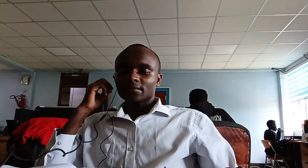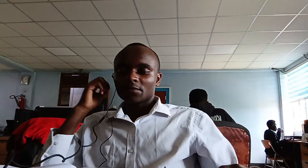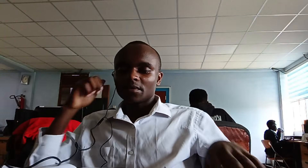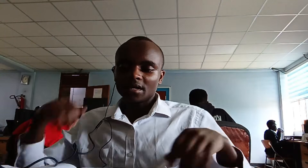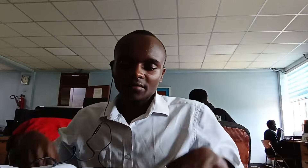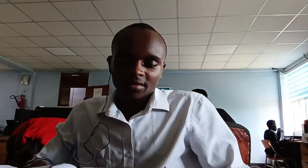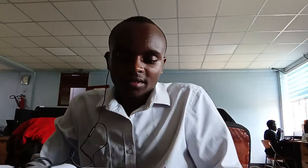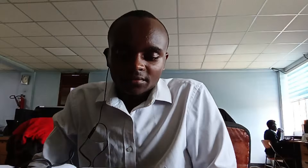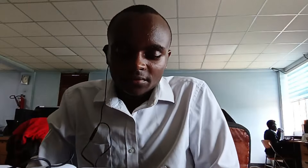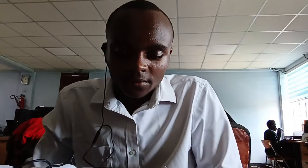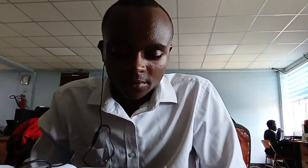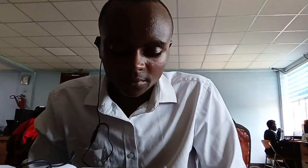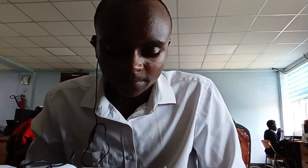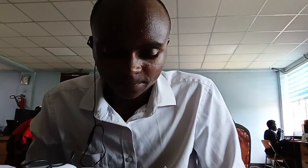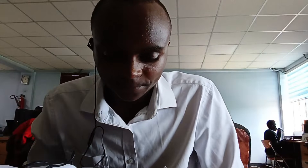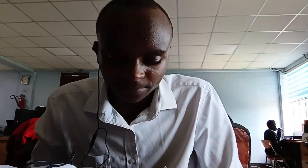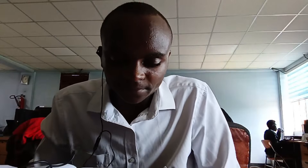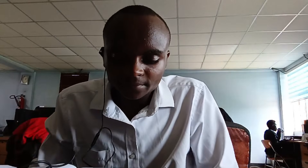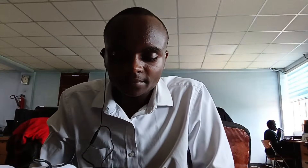We have the sign for